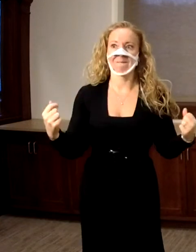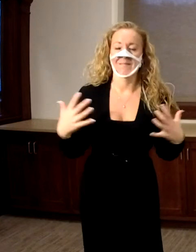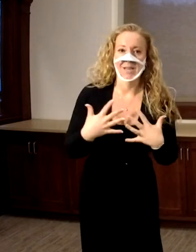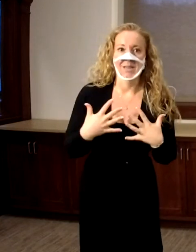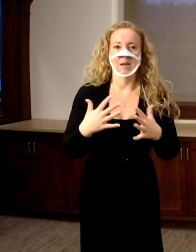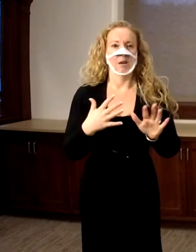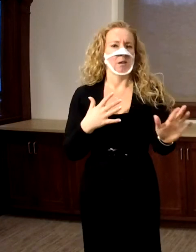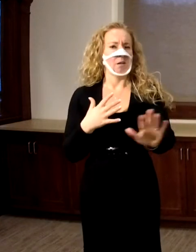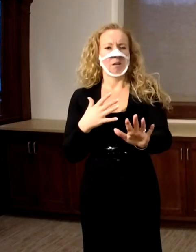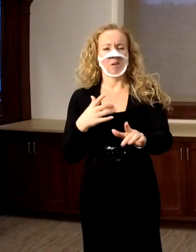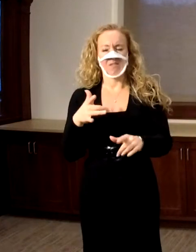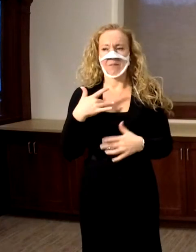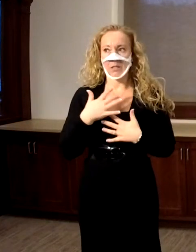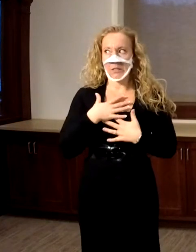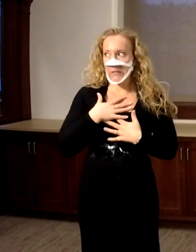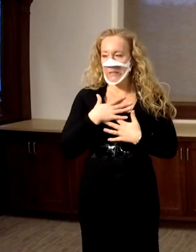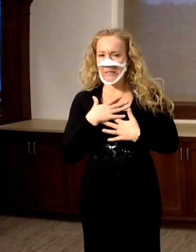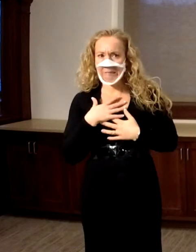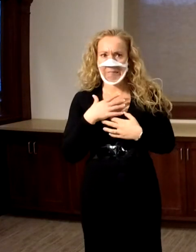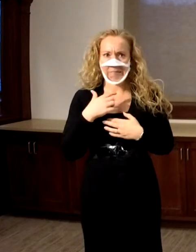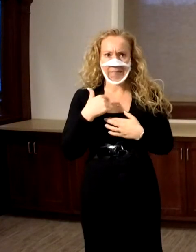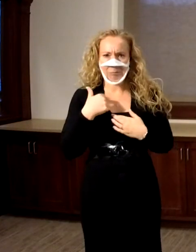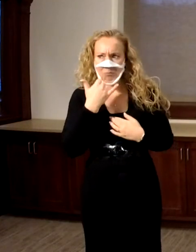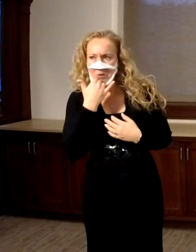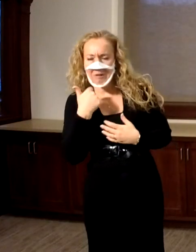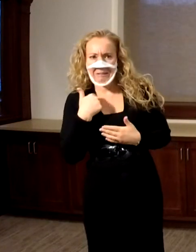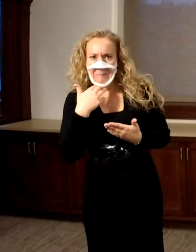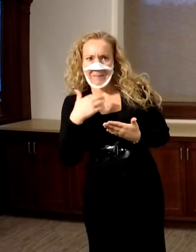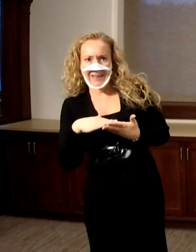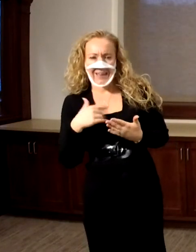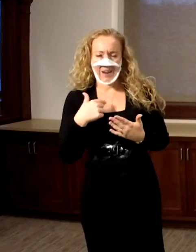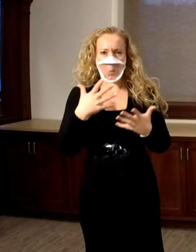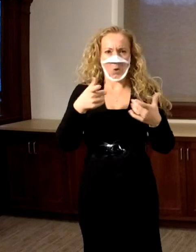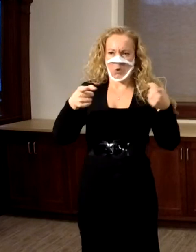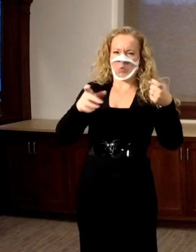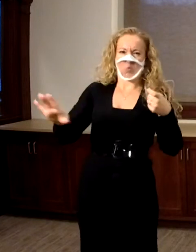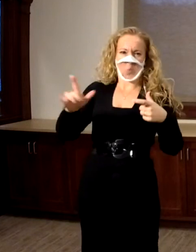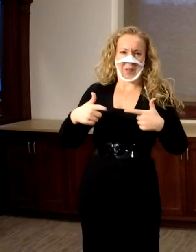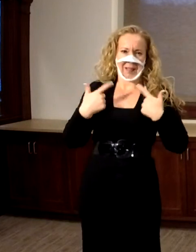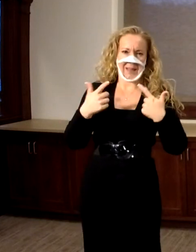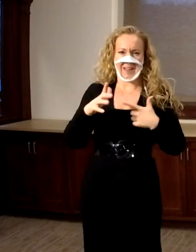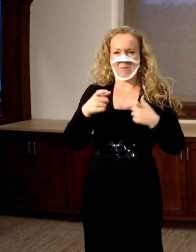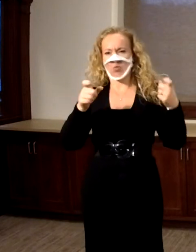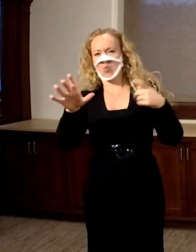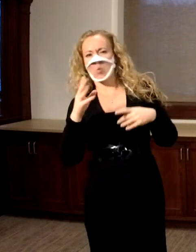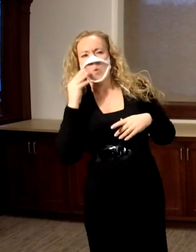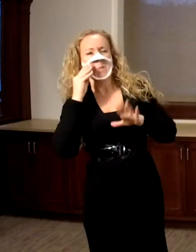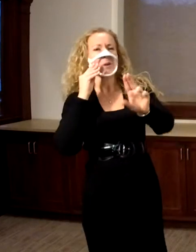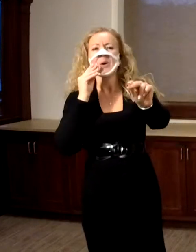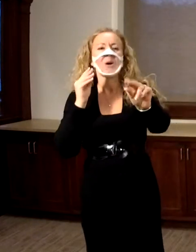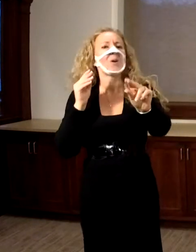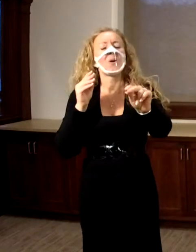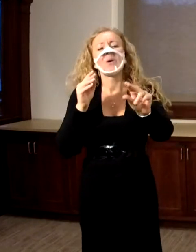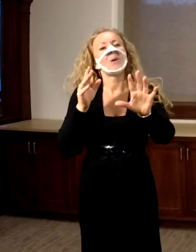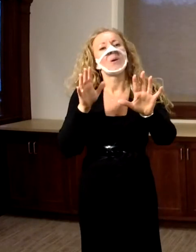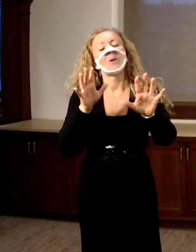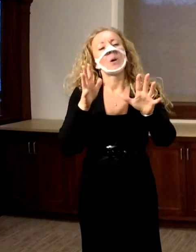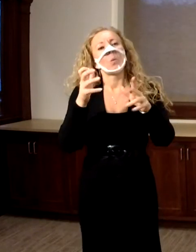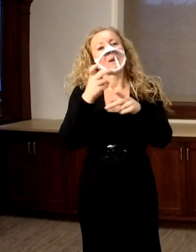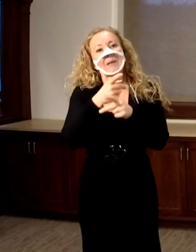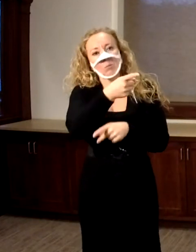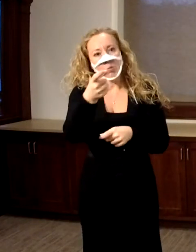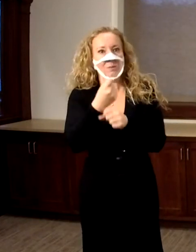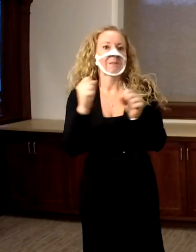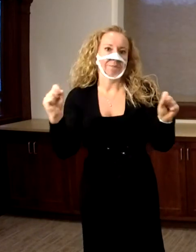feel badly about it. Nobody wants to tell people what to do and control their lives and their homes and those type of things. It's really to just try to keep